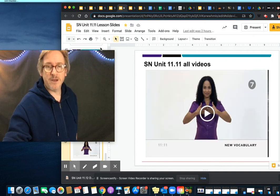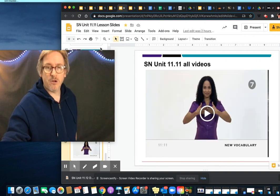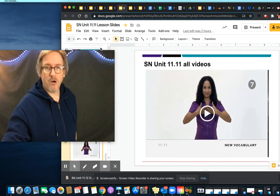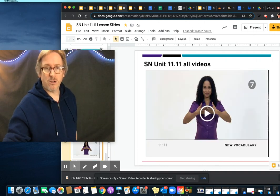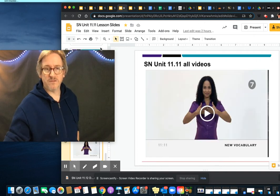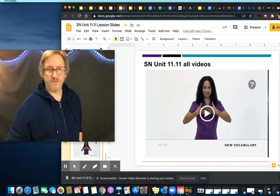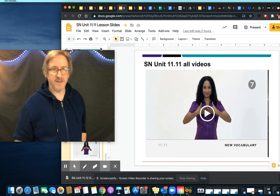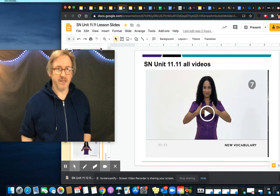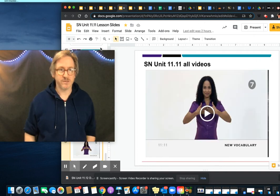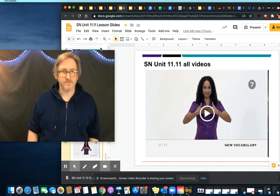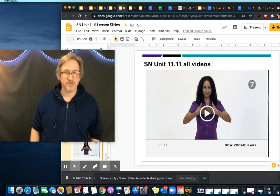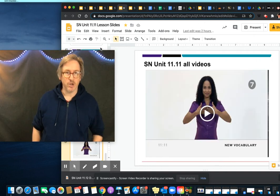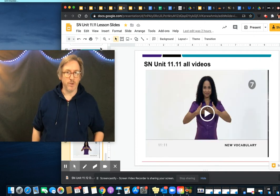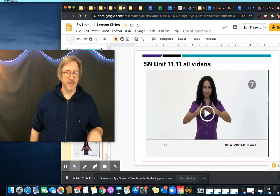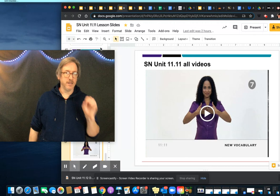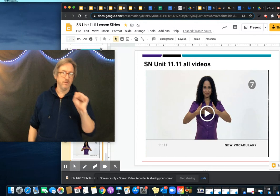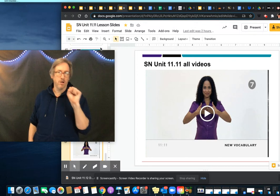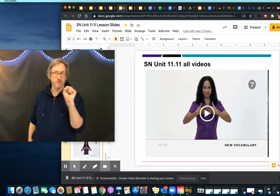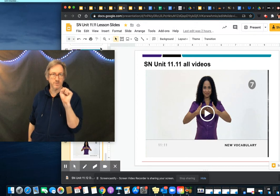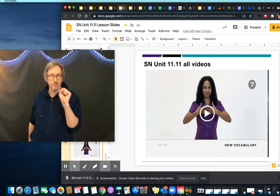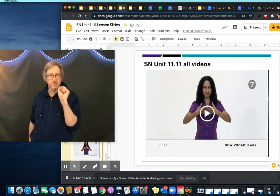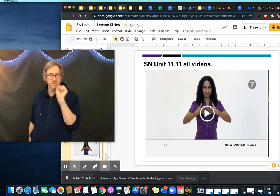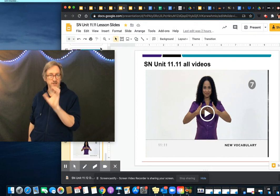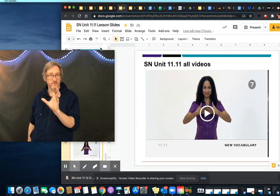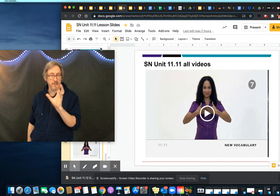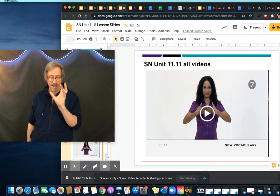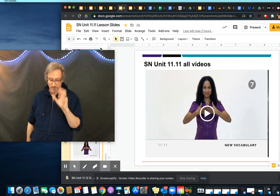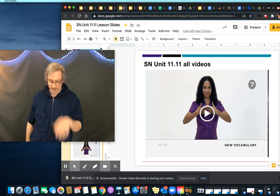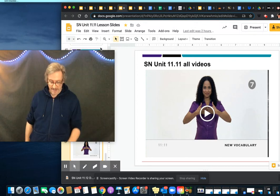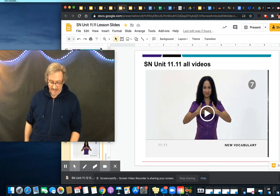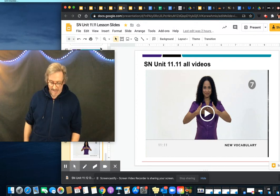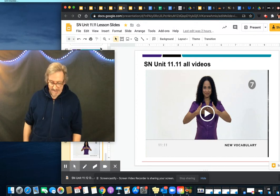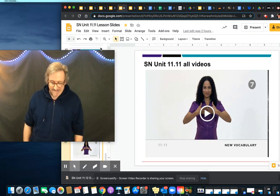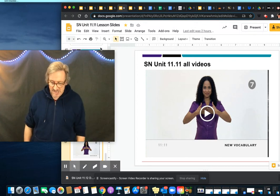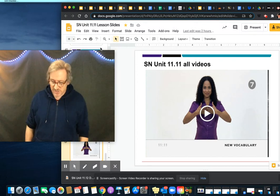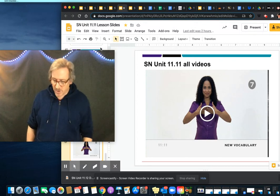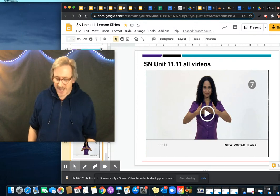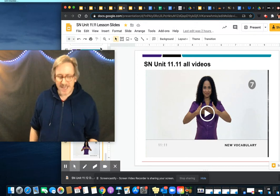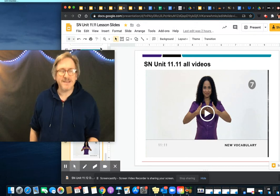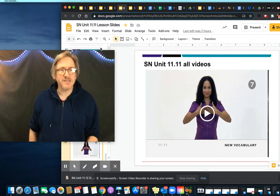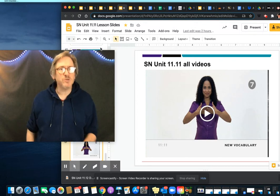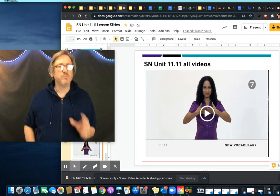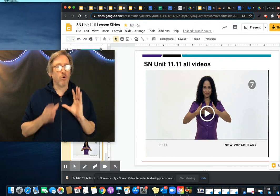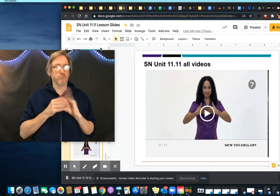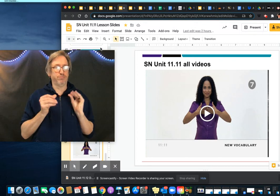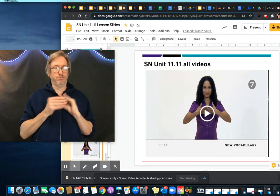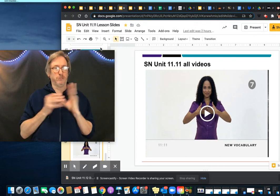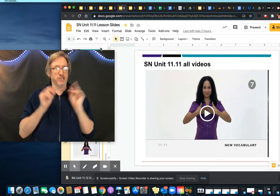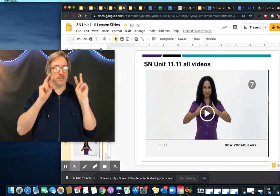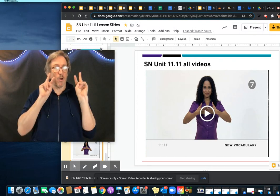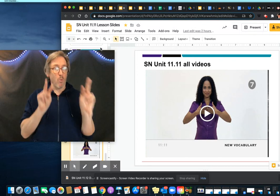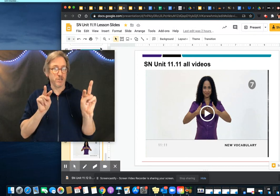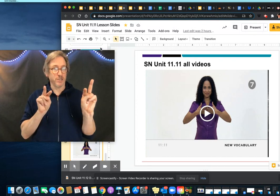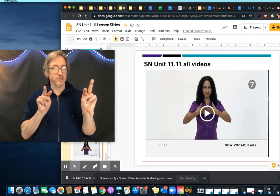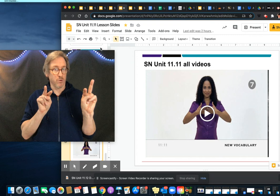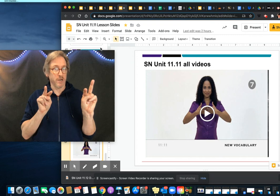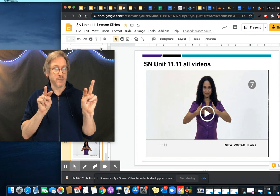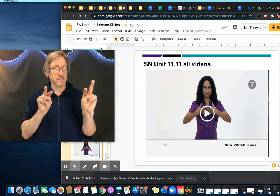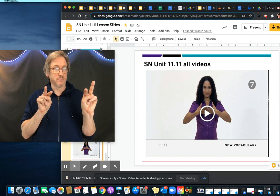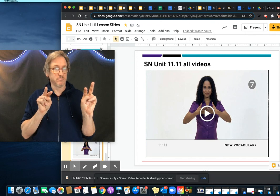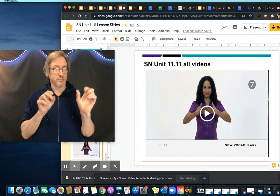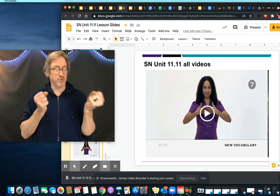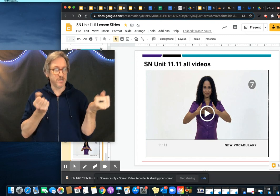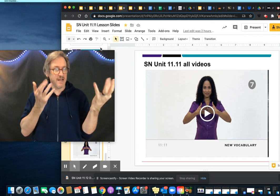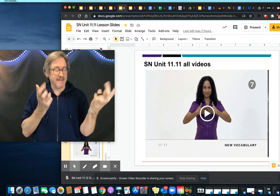And then all of the videos. So it also includes the vocab. So this one's more just about watching